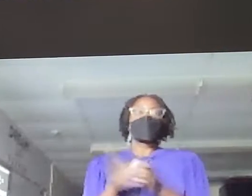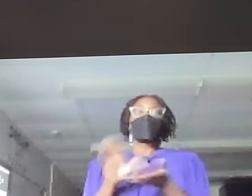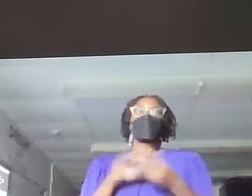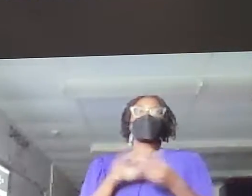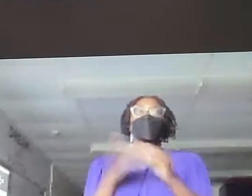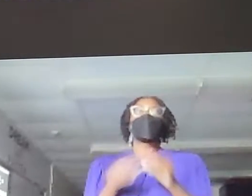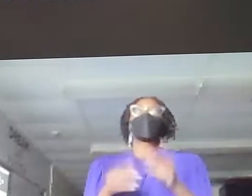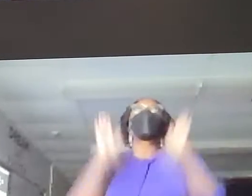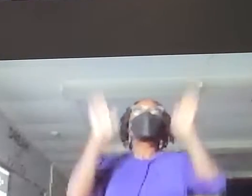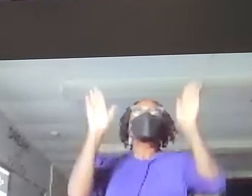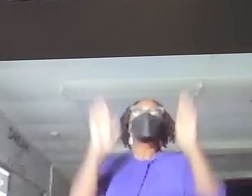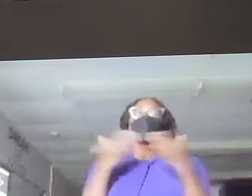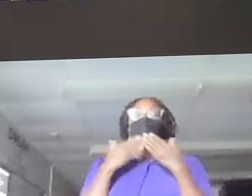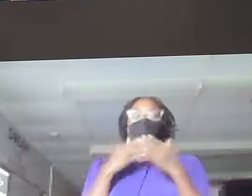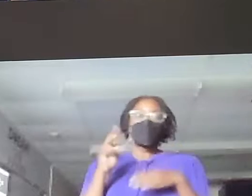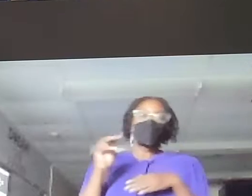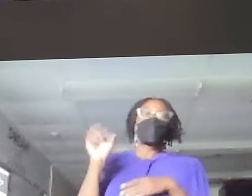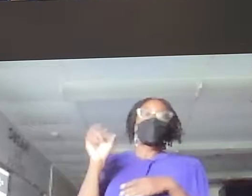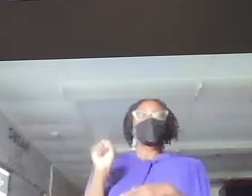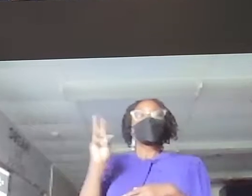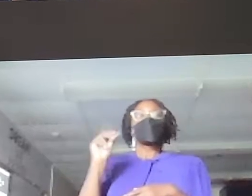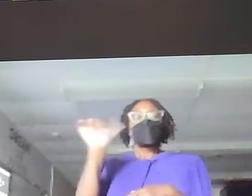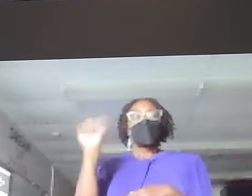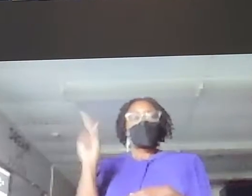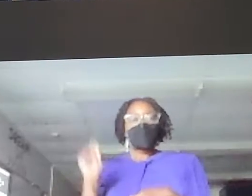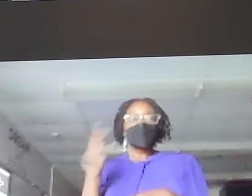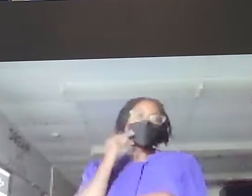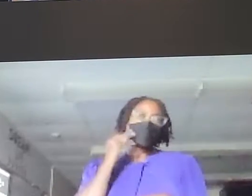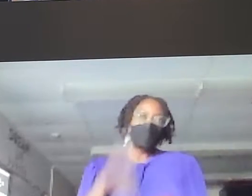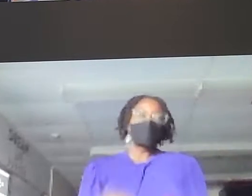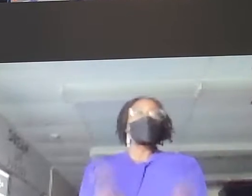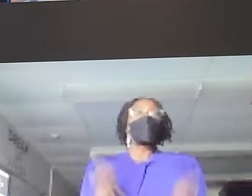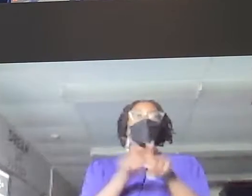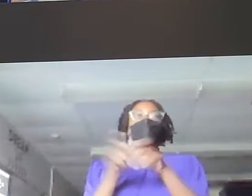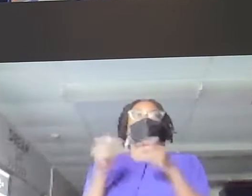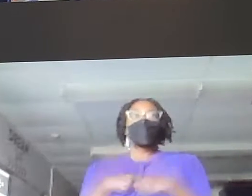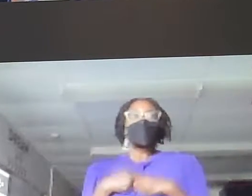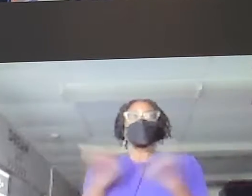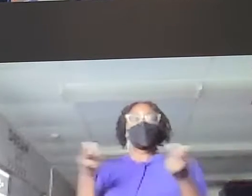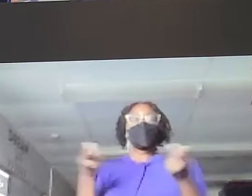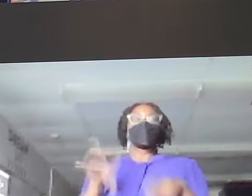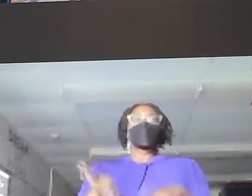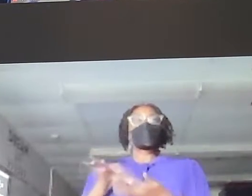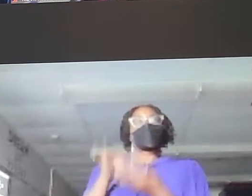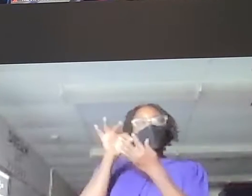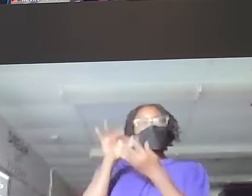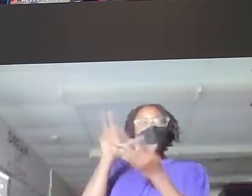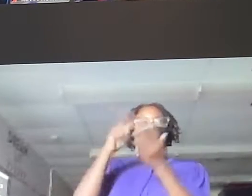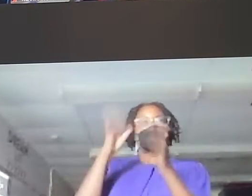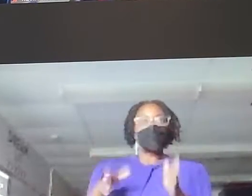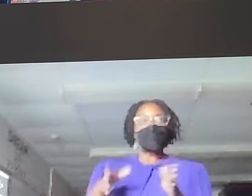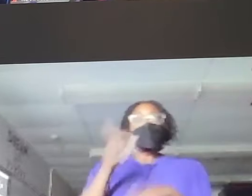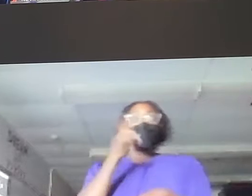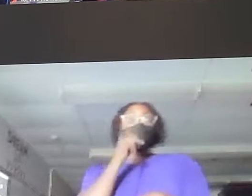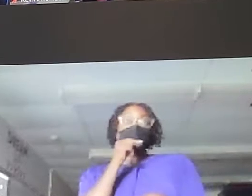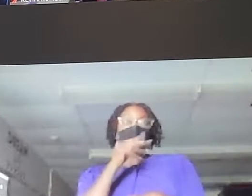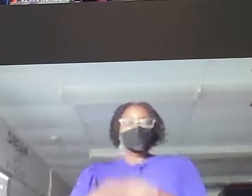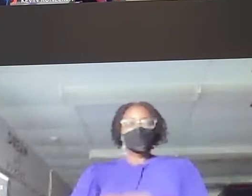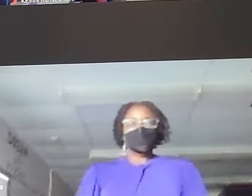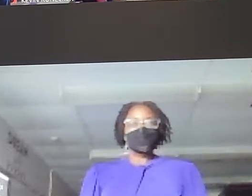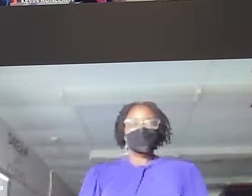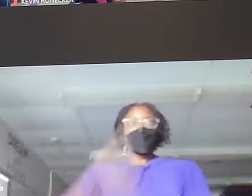So thank you, Miss West. And we also have a special guest reader. We have